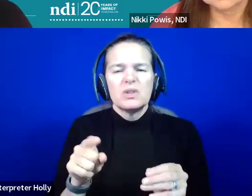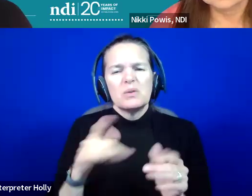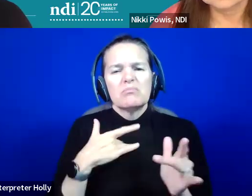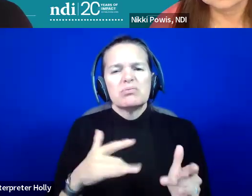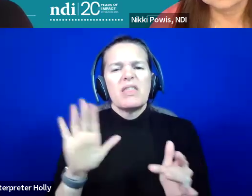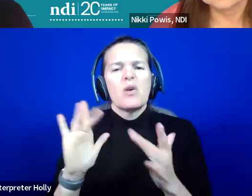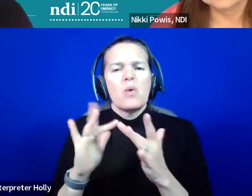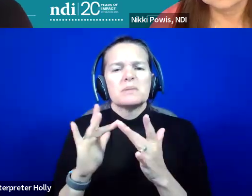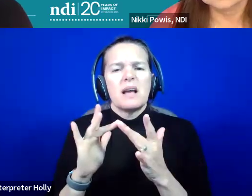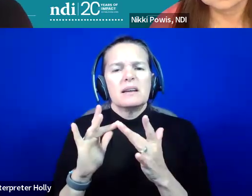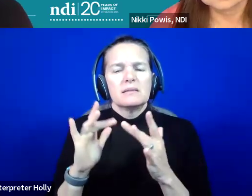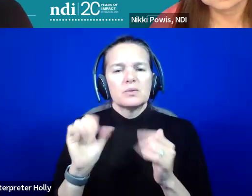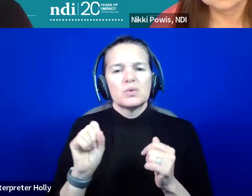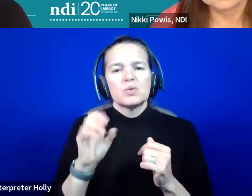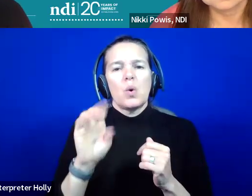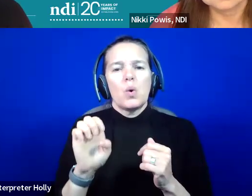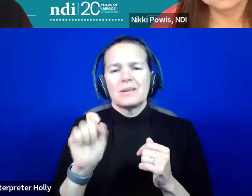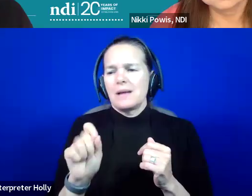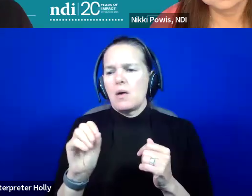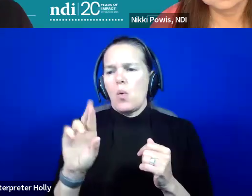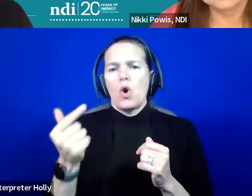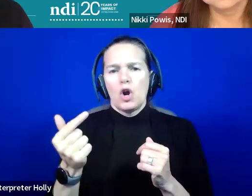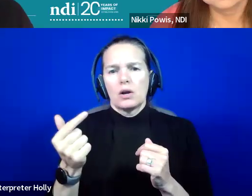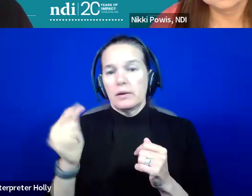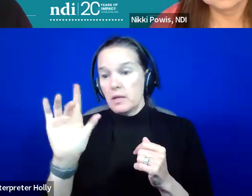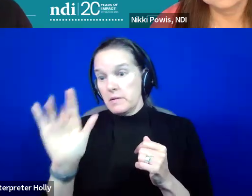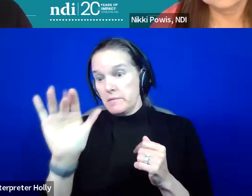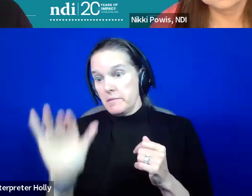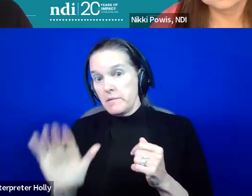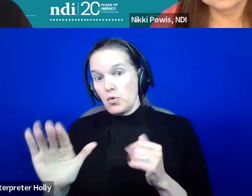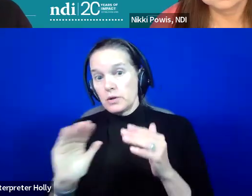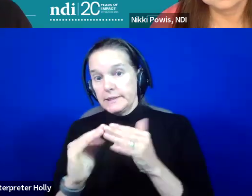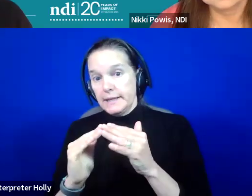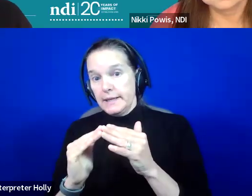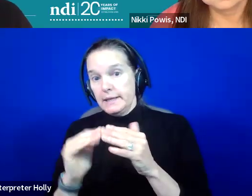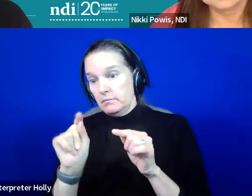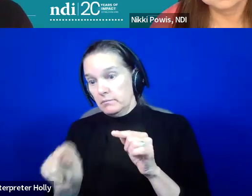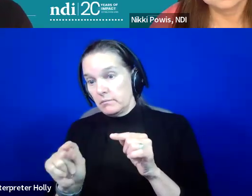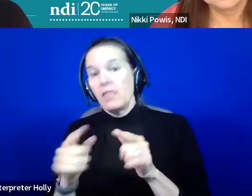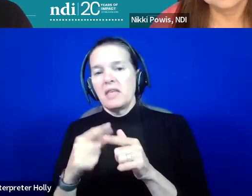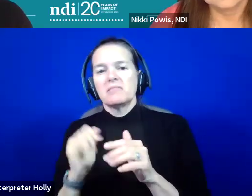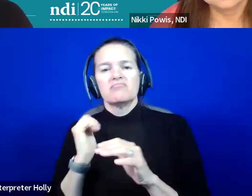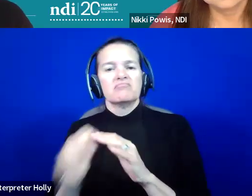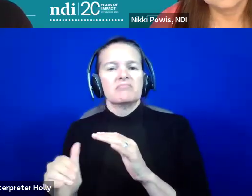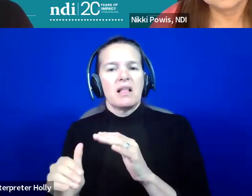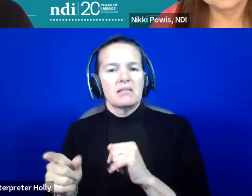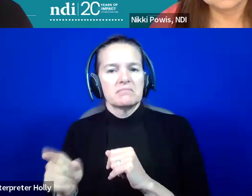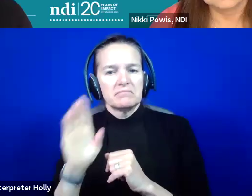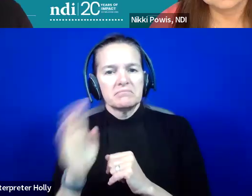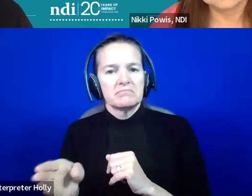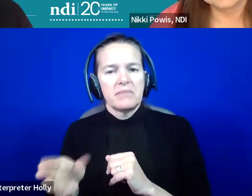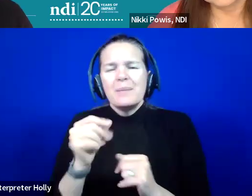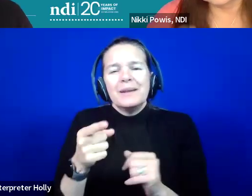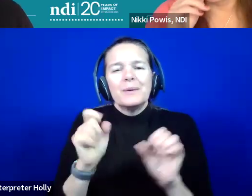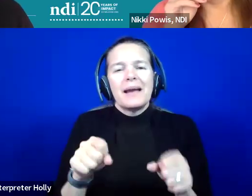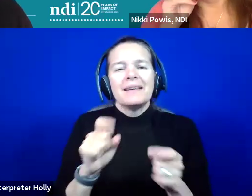website directly. So you can go to score.org, I believe it is, find the local chapter, and then send that email to them. Obviously, keep it in a positive way, right? But to say, listen,